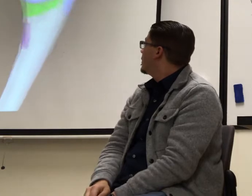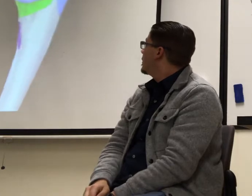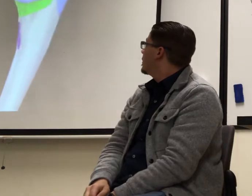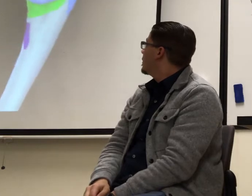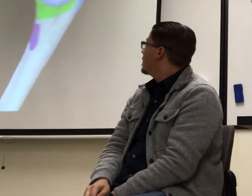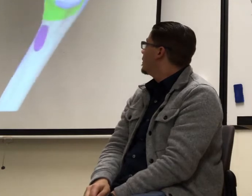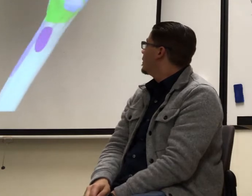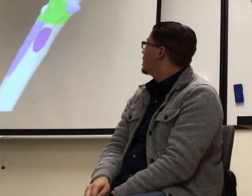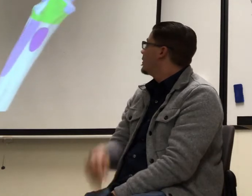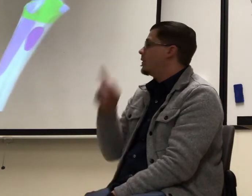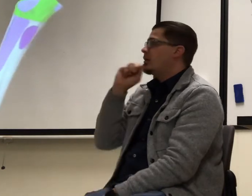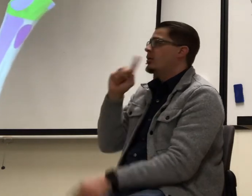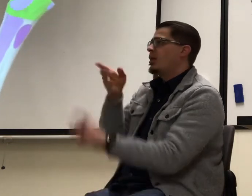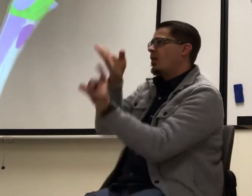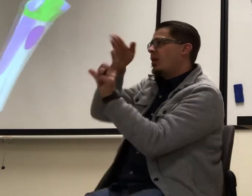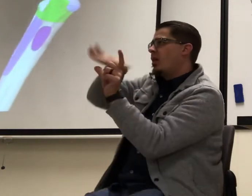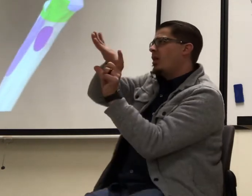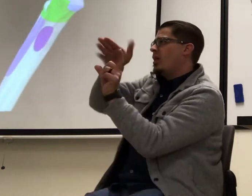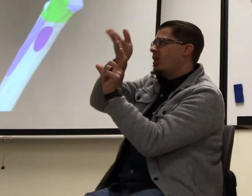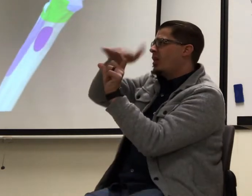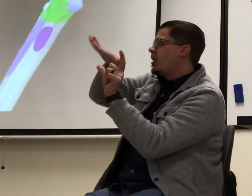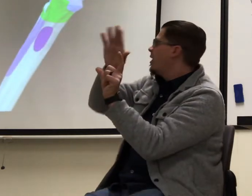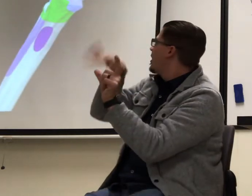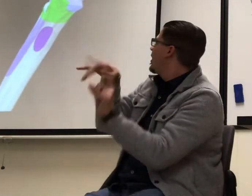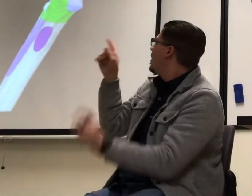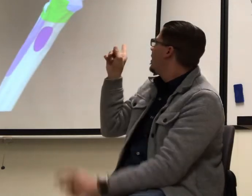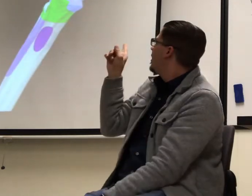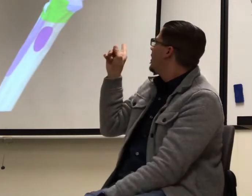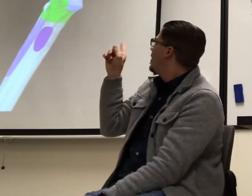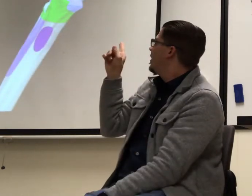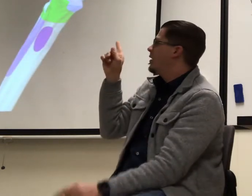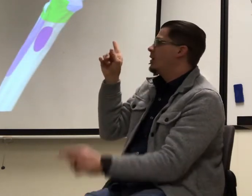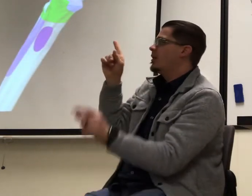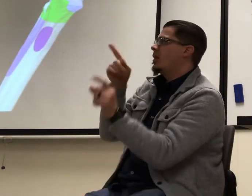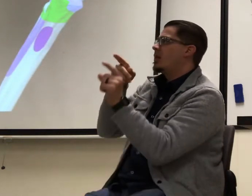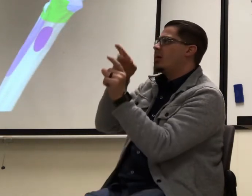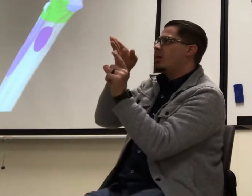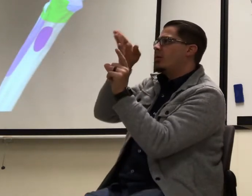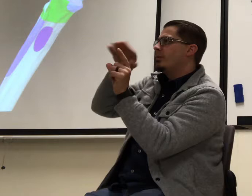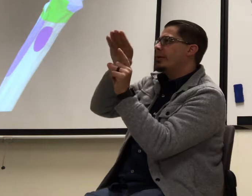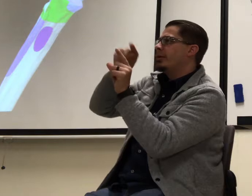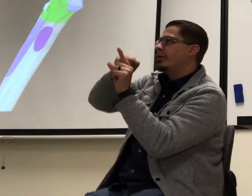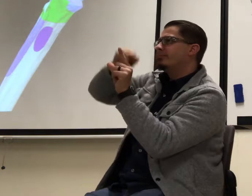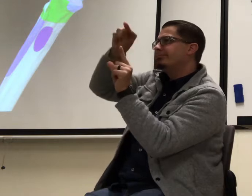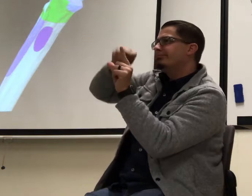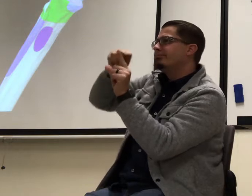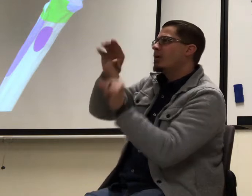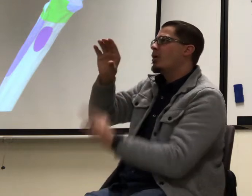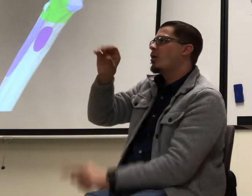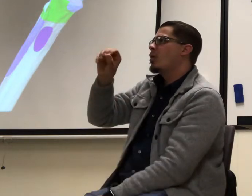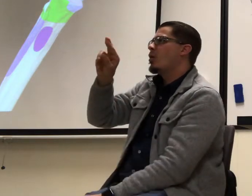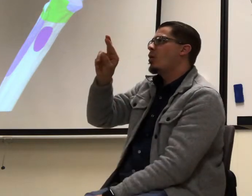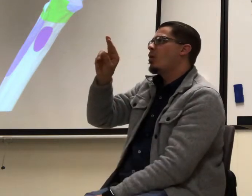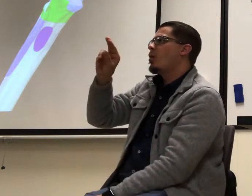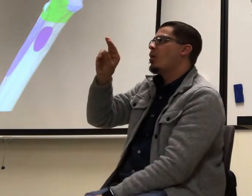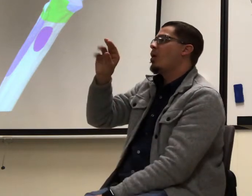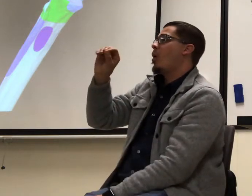up, well, it's everything that's highlighted in green. Call that the coronoid process.